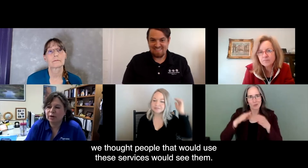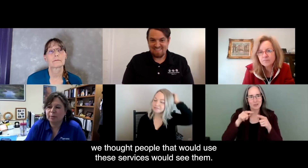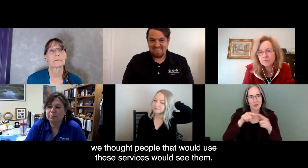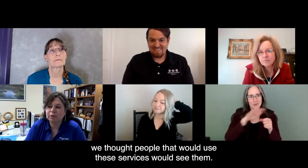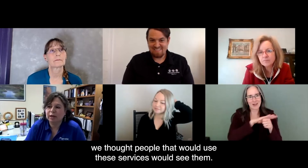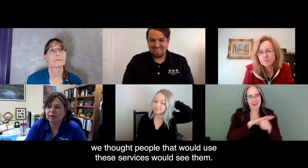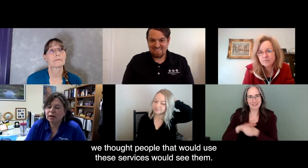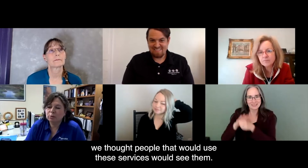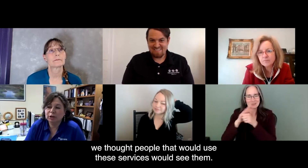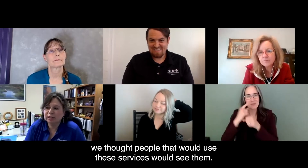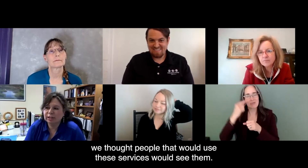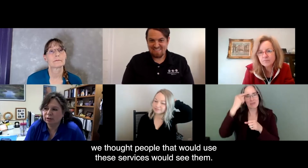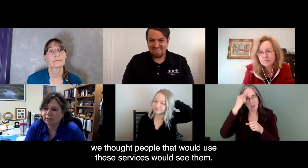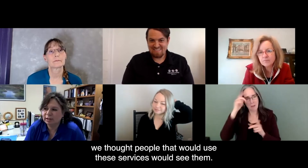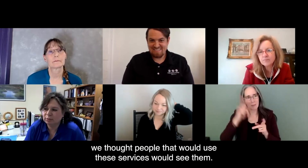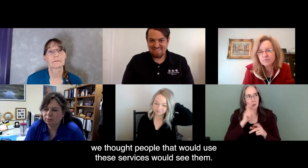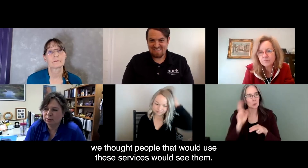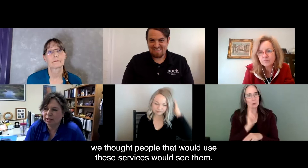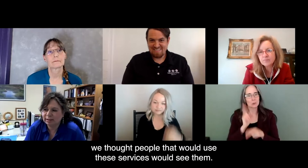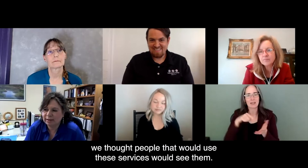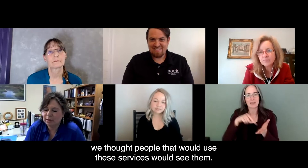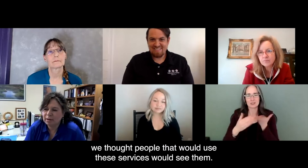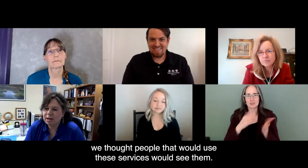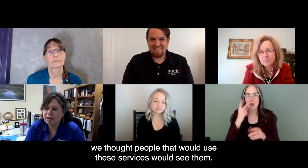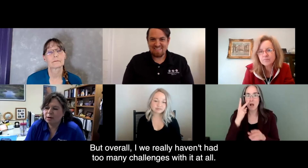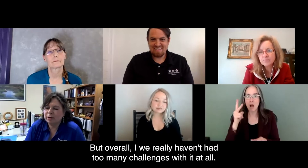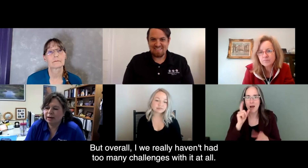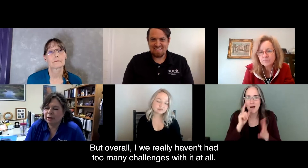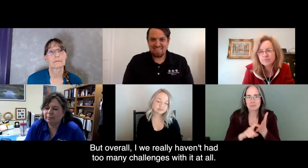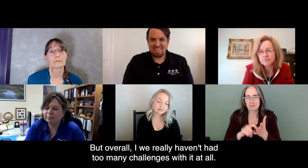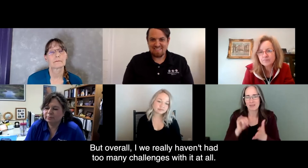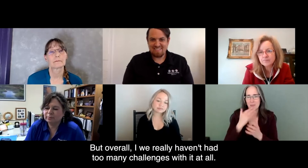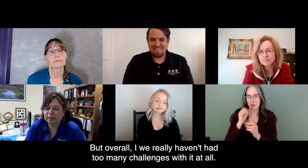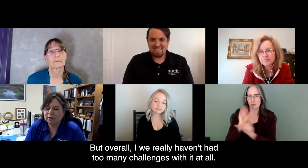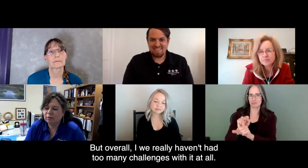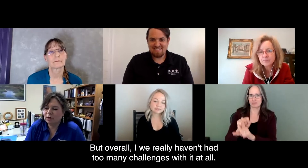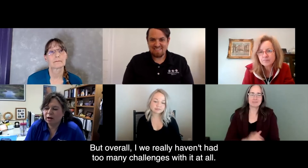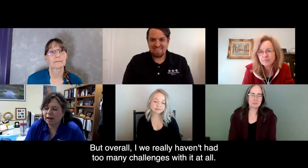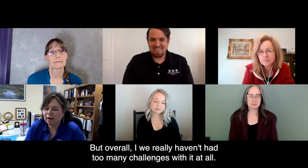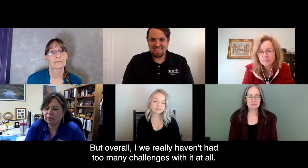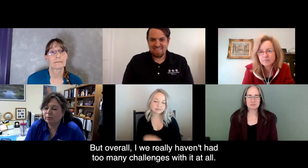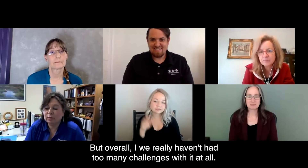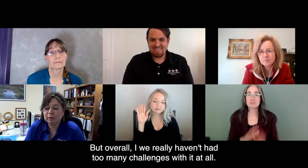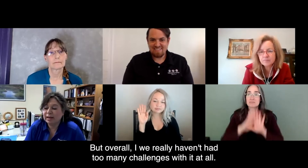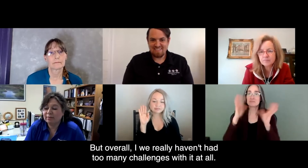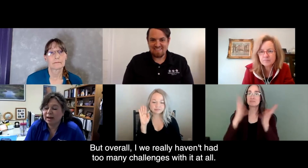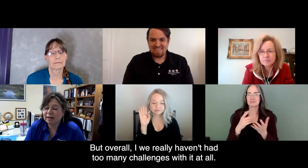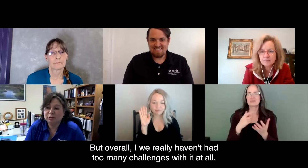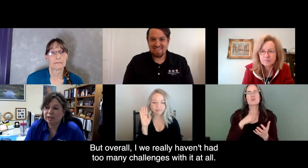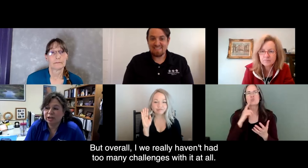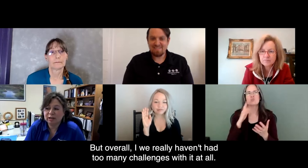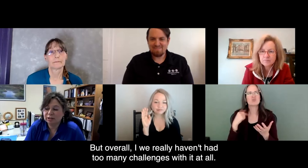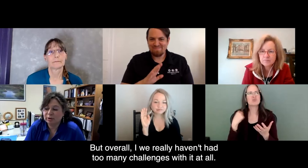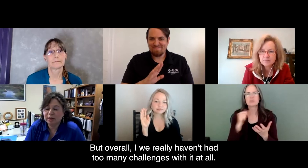where we thought people that would use these services would see them. But overall, we really haven't had